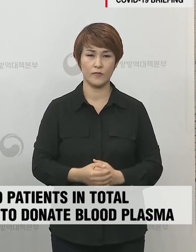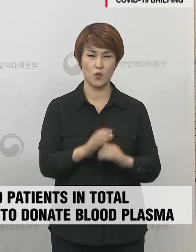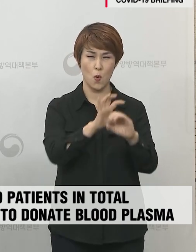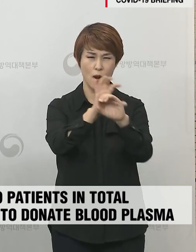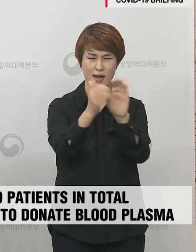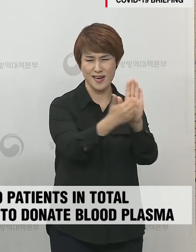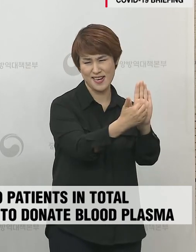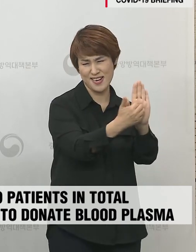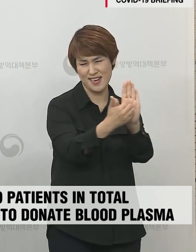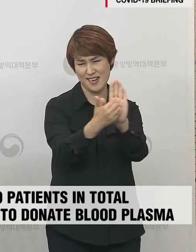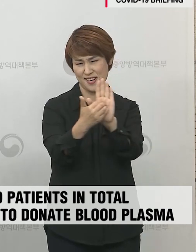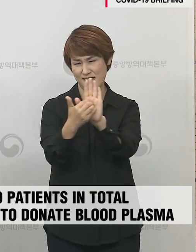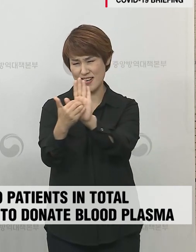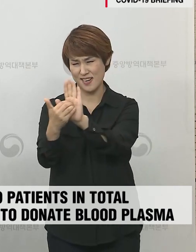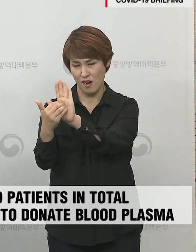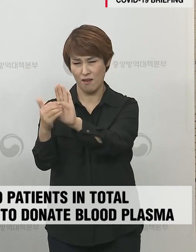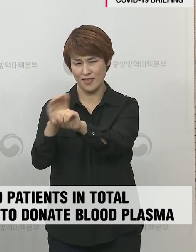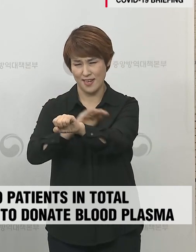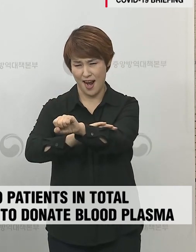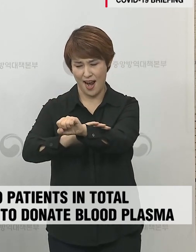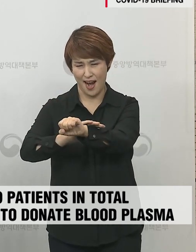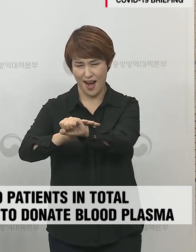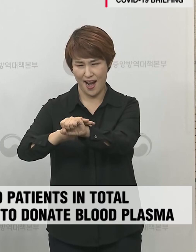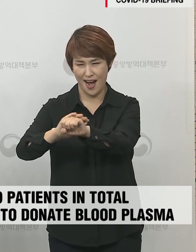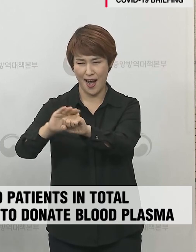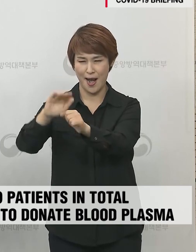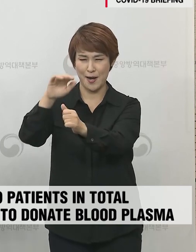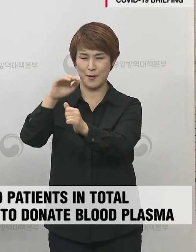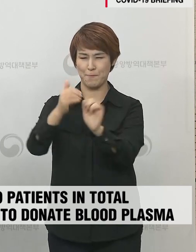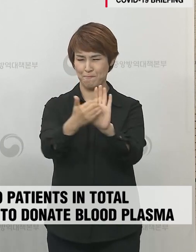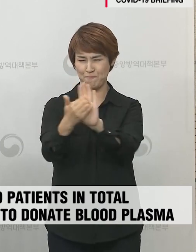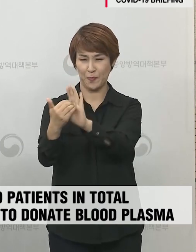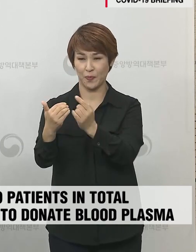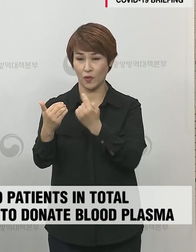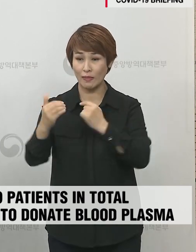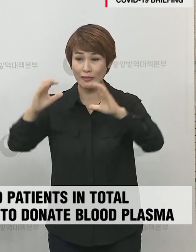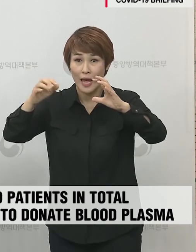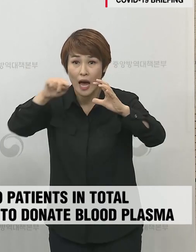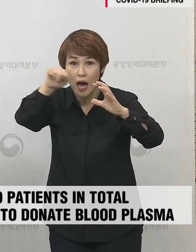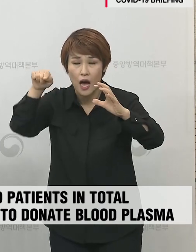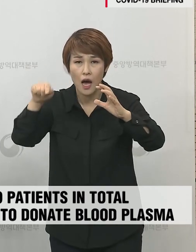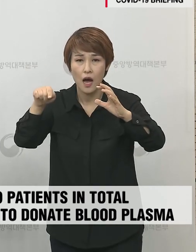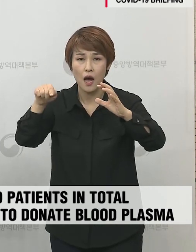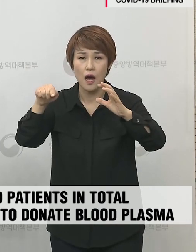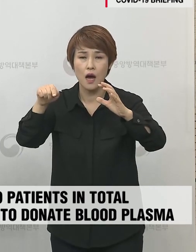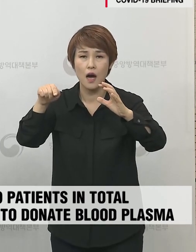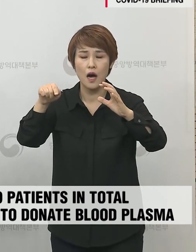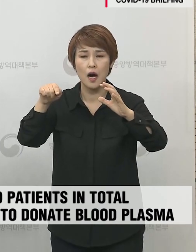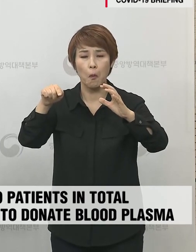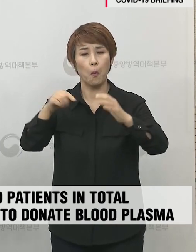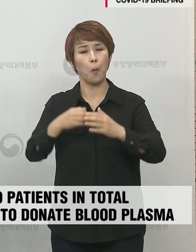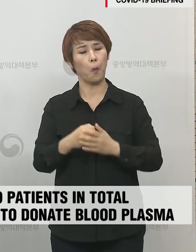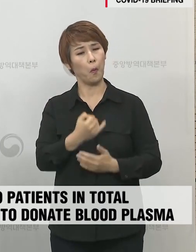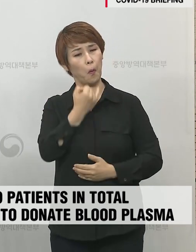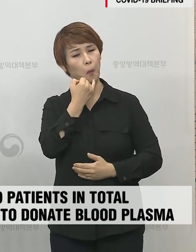that with effective lockdowns, there are many countries that have